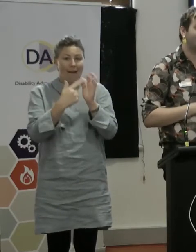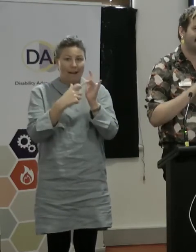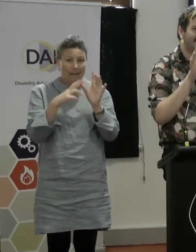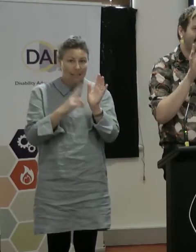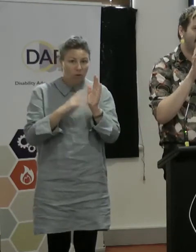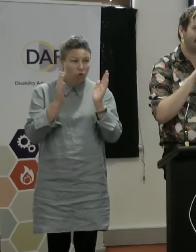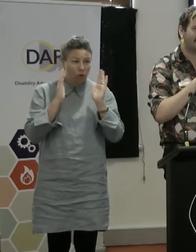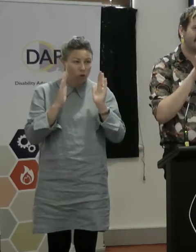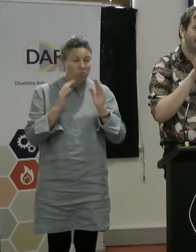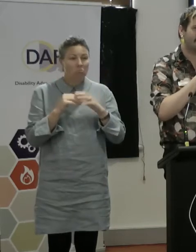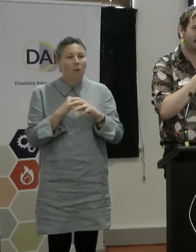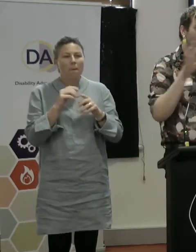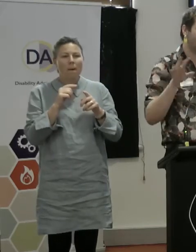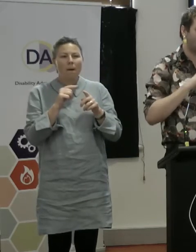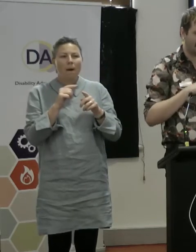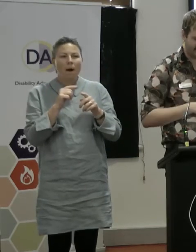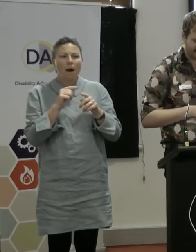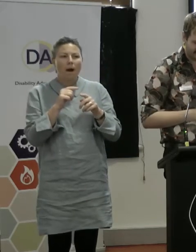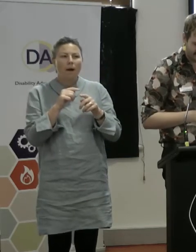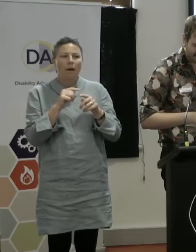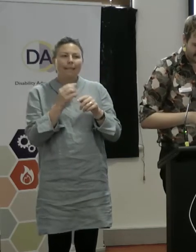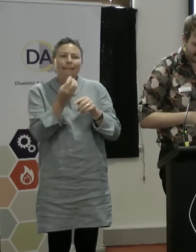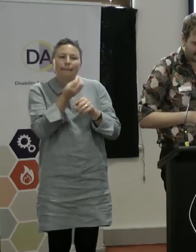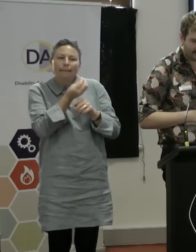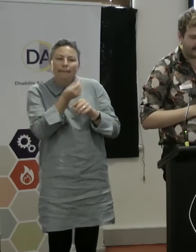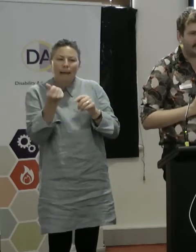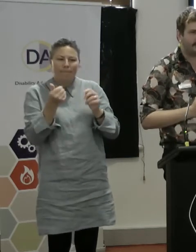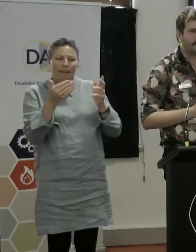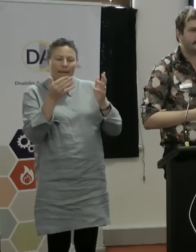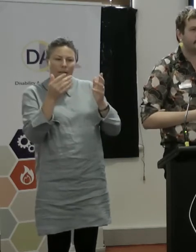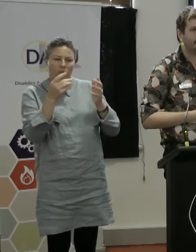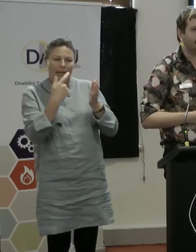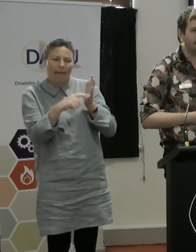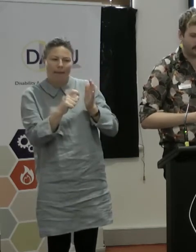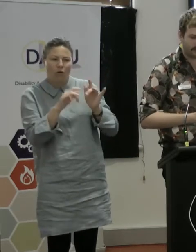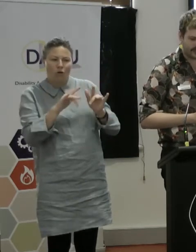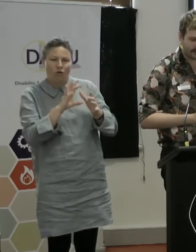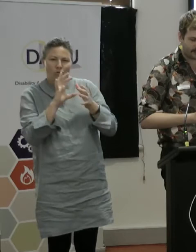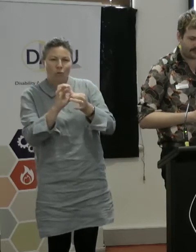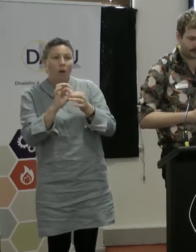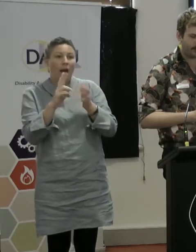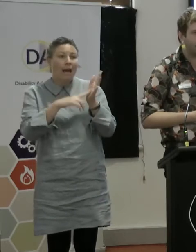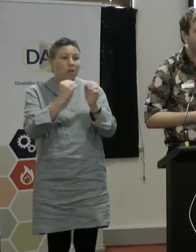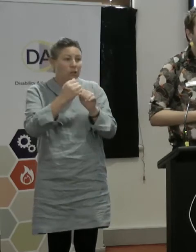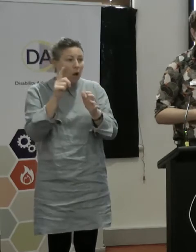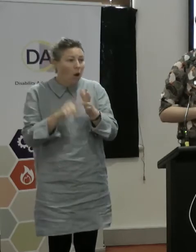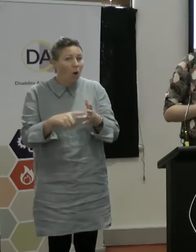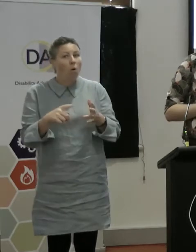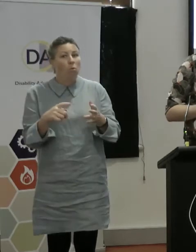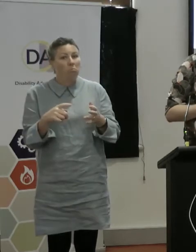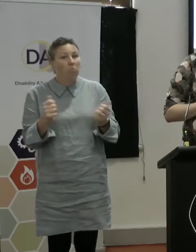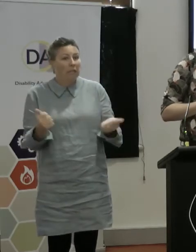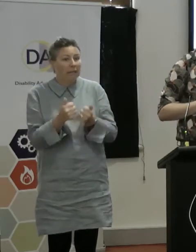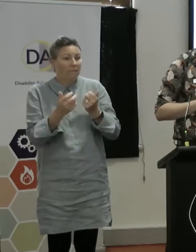Catholics, there's some orders that aren't in yet, and other non-governmental organisations have joined.